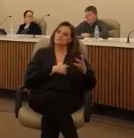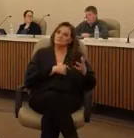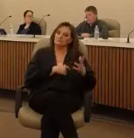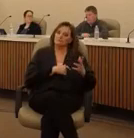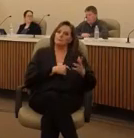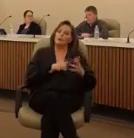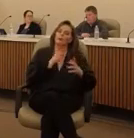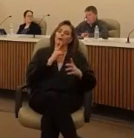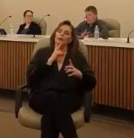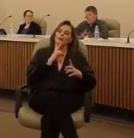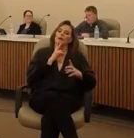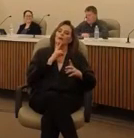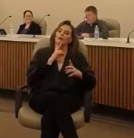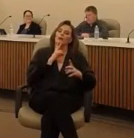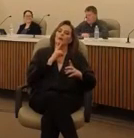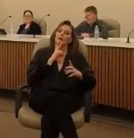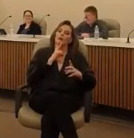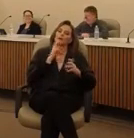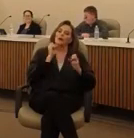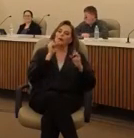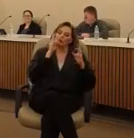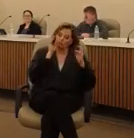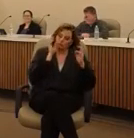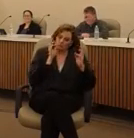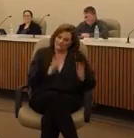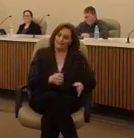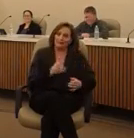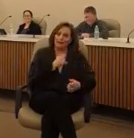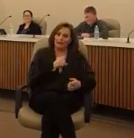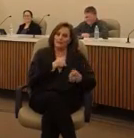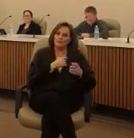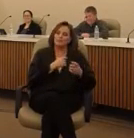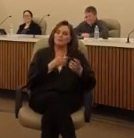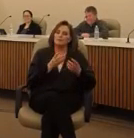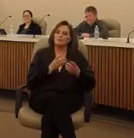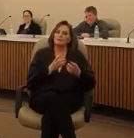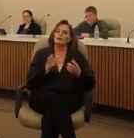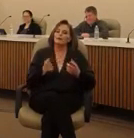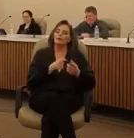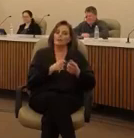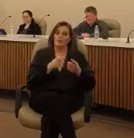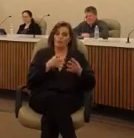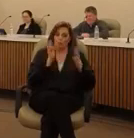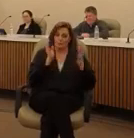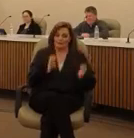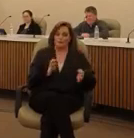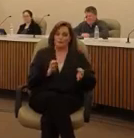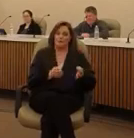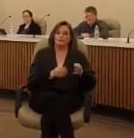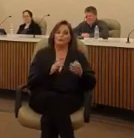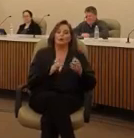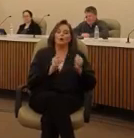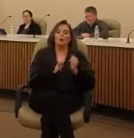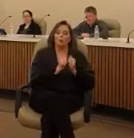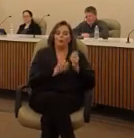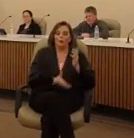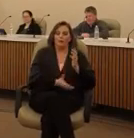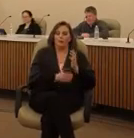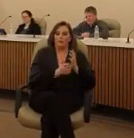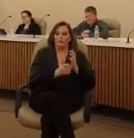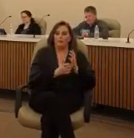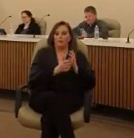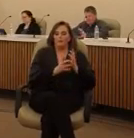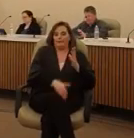to read. Okay, and the resolution will be as written with the